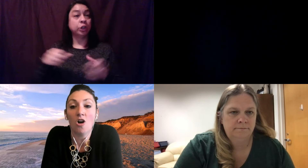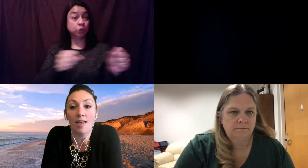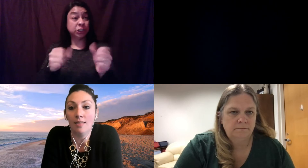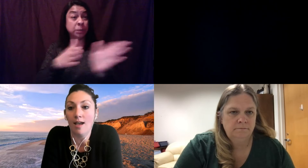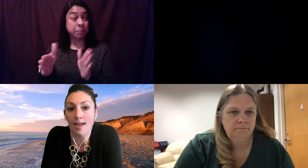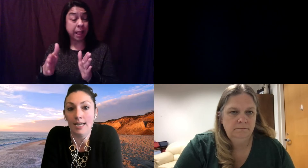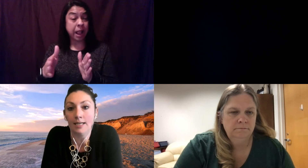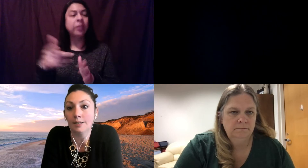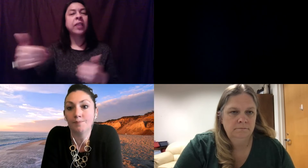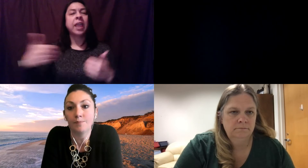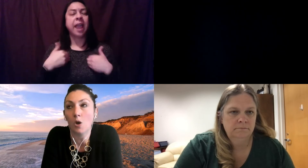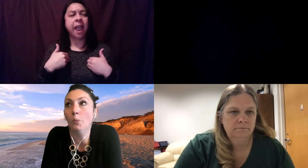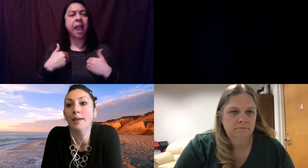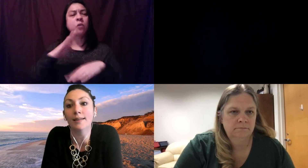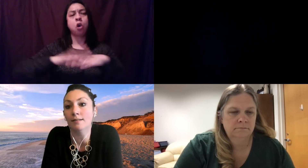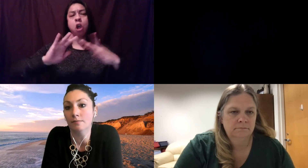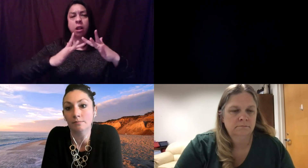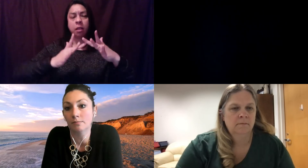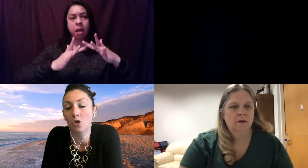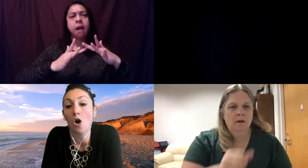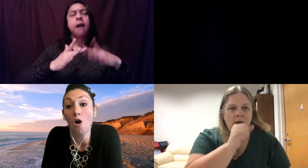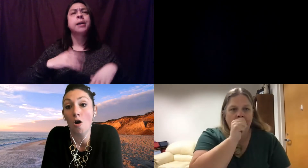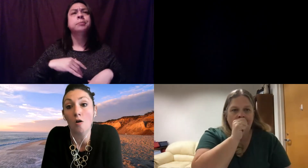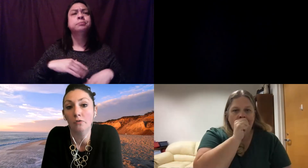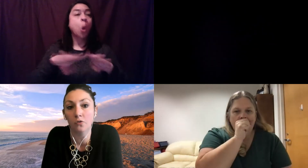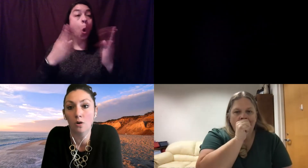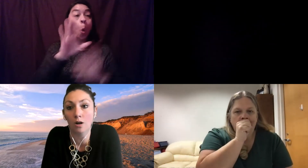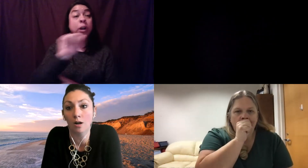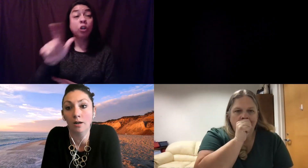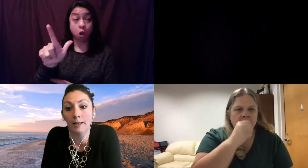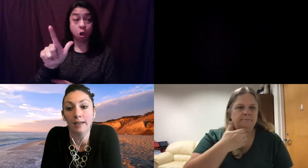an online open